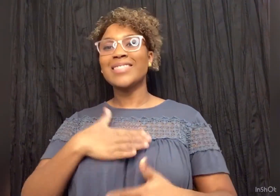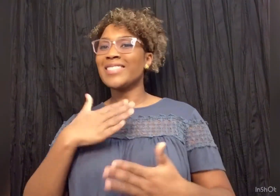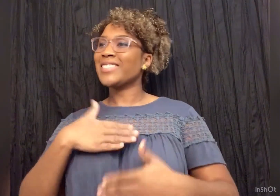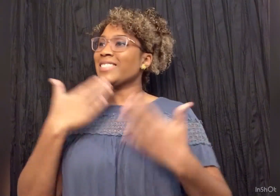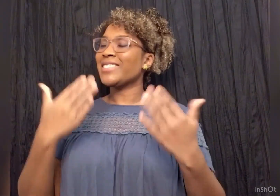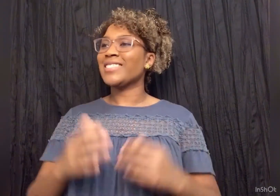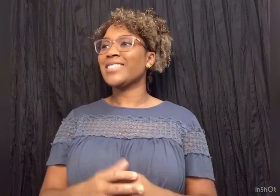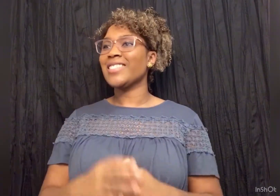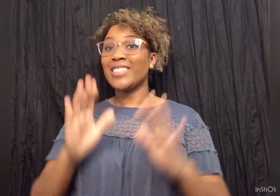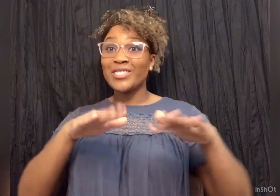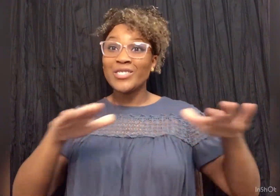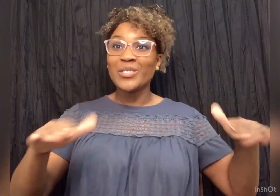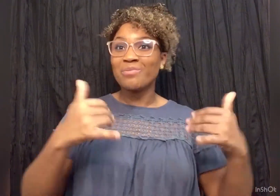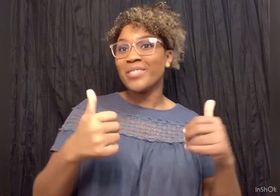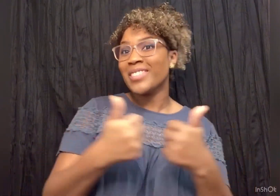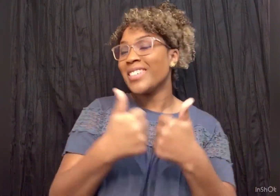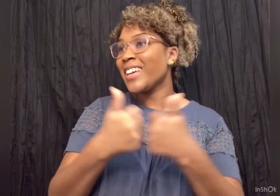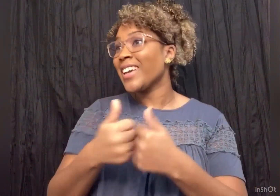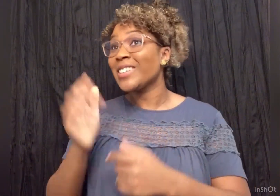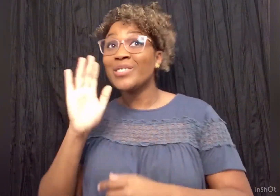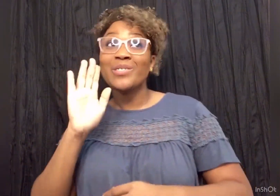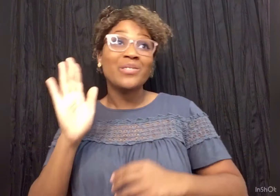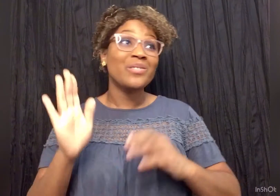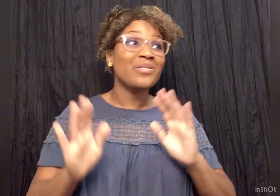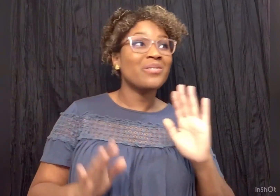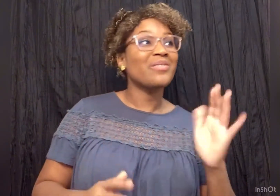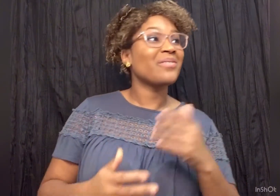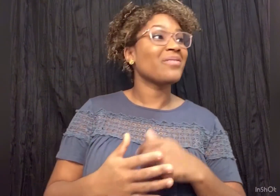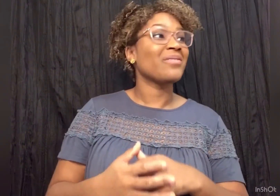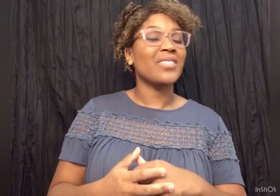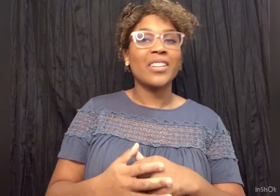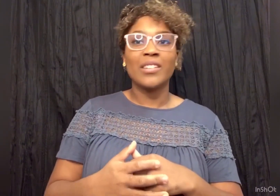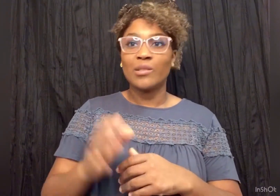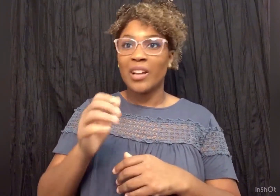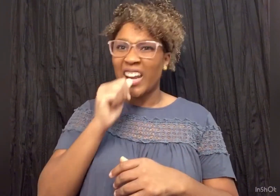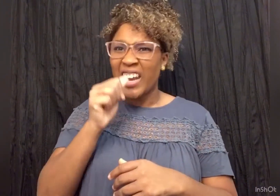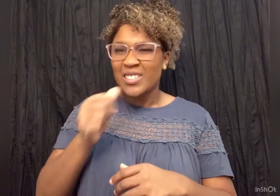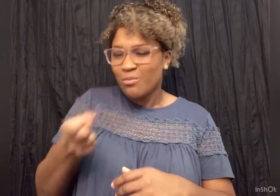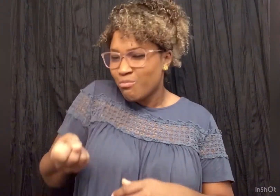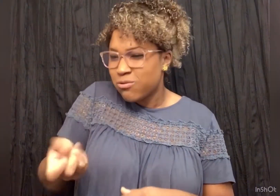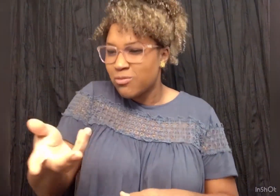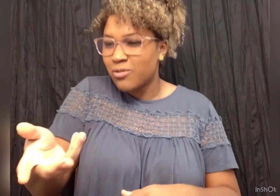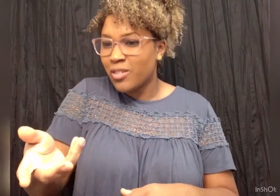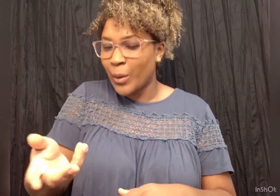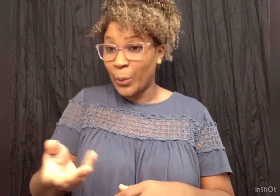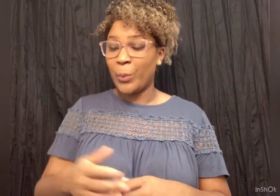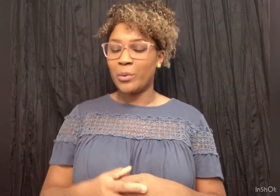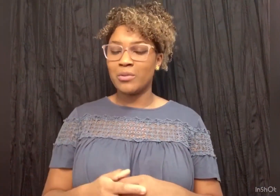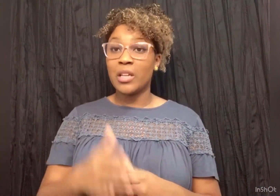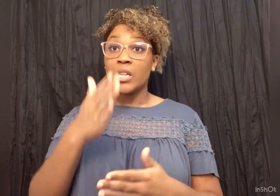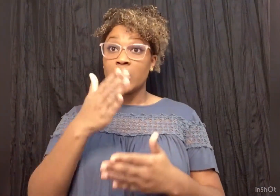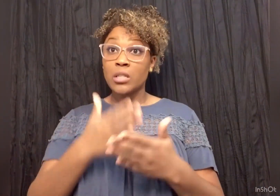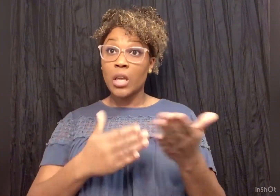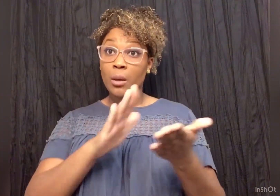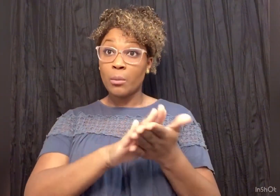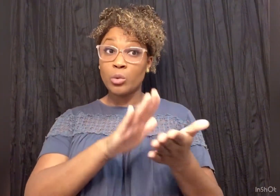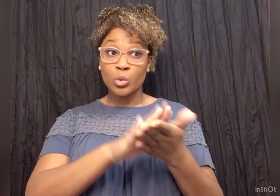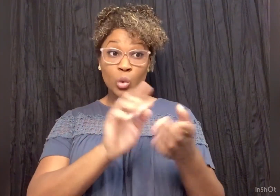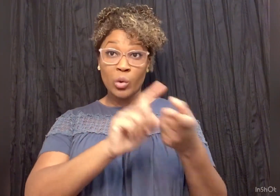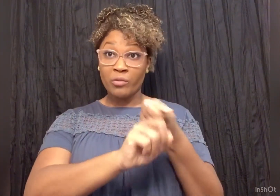games, rolling hazelnuts on the sidewalks. Some schoolmates and I were in Ezra